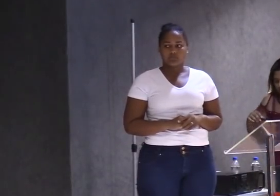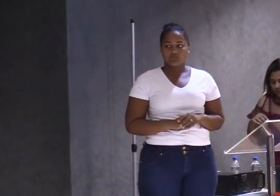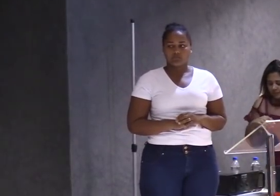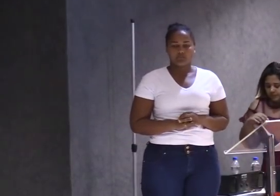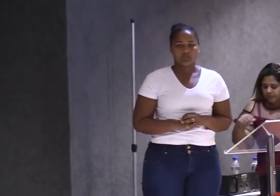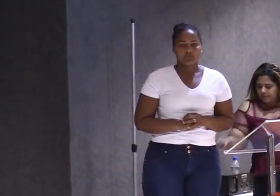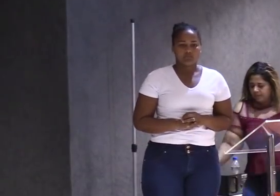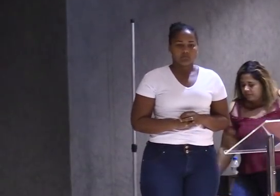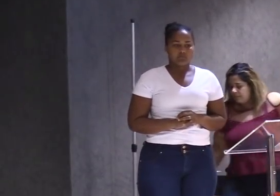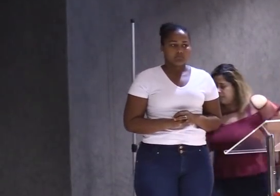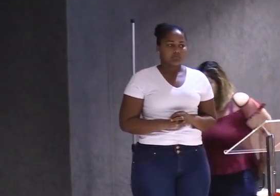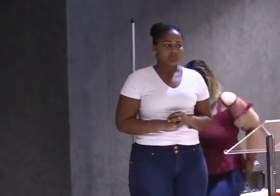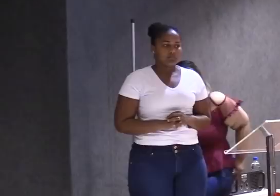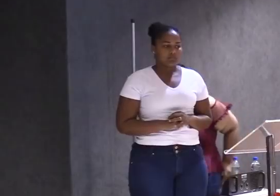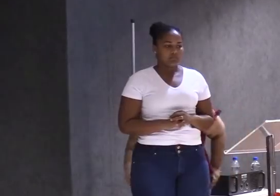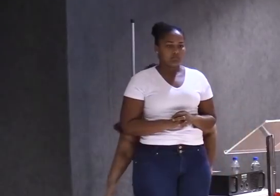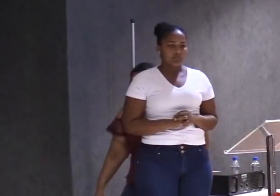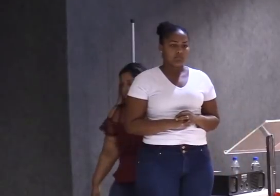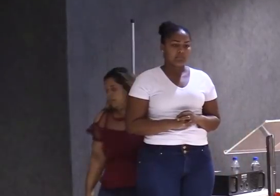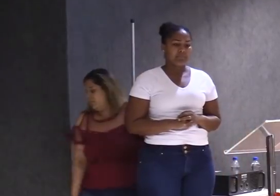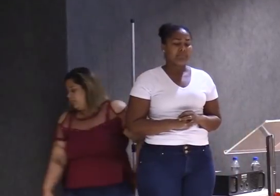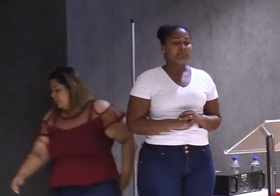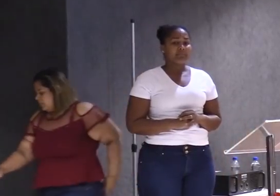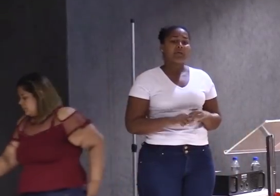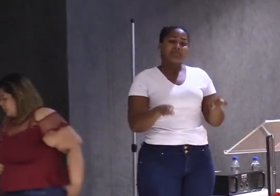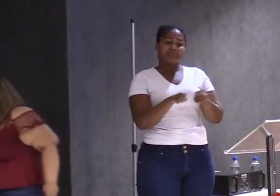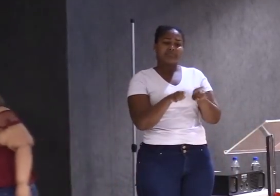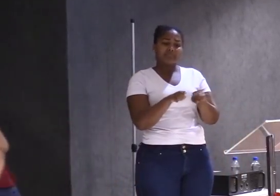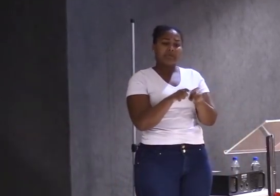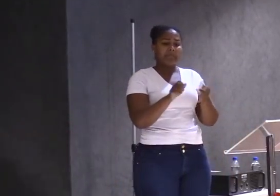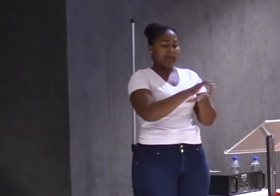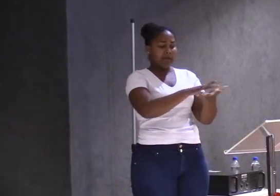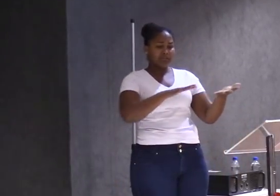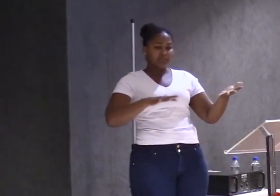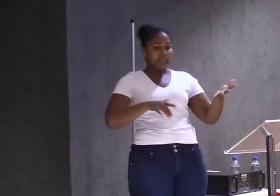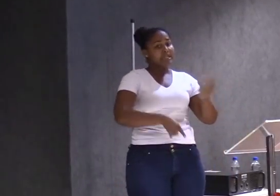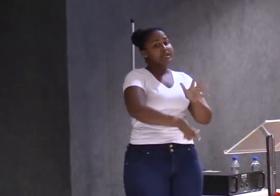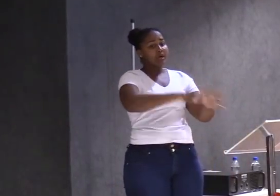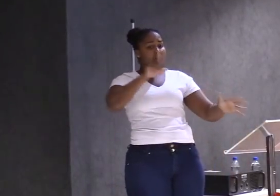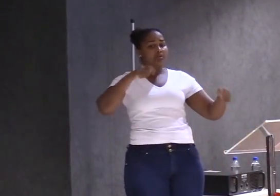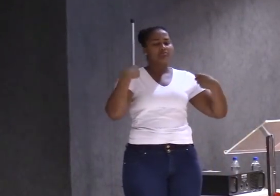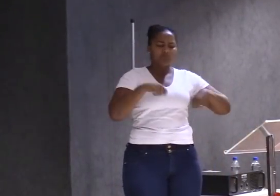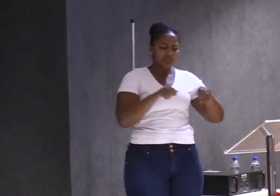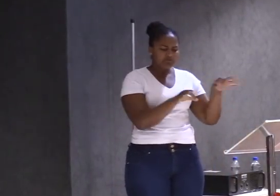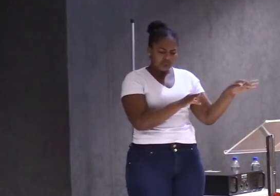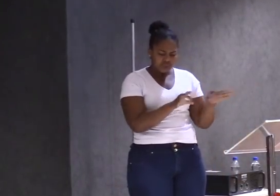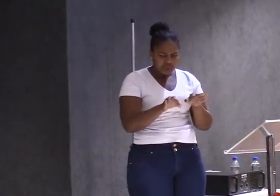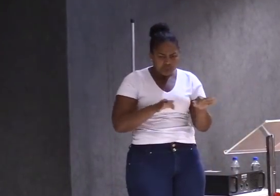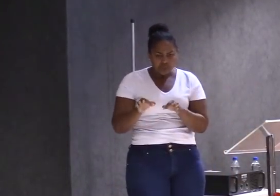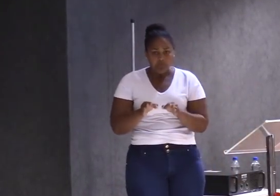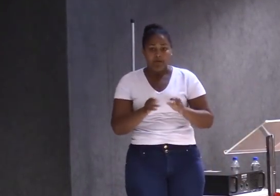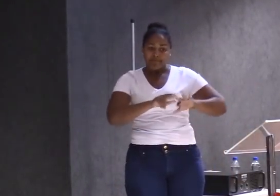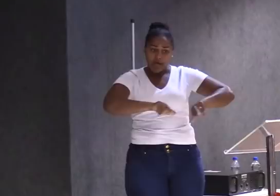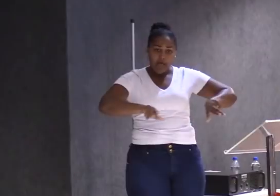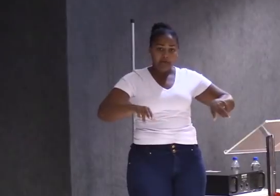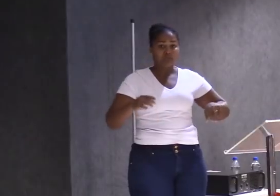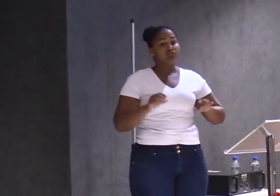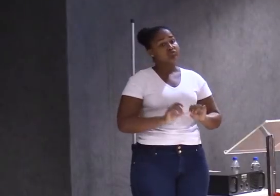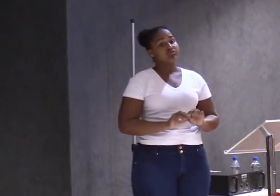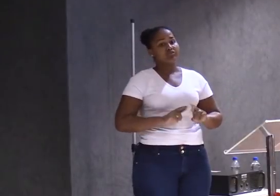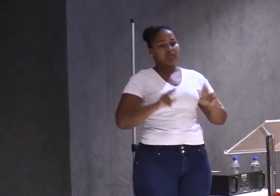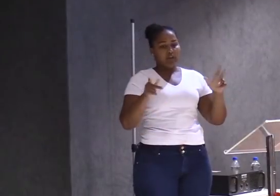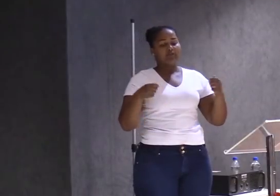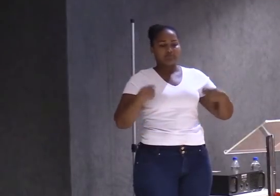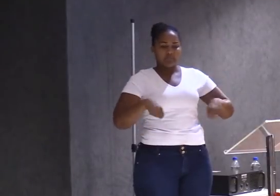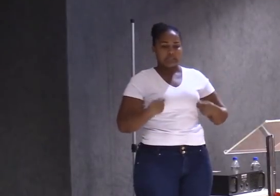activities. E esses tipos de atividades você tem que planejar, né? And this also helps in